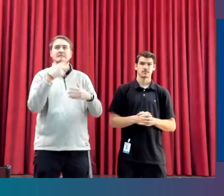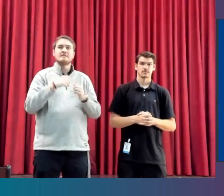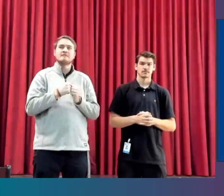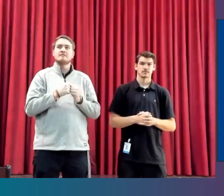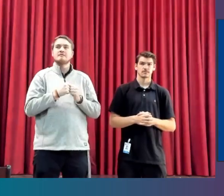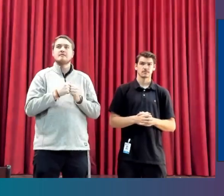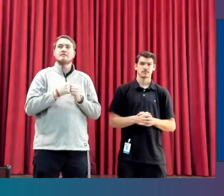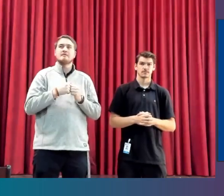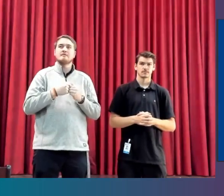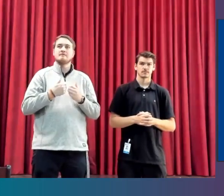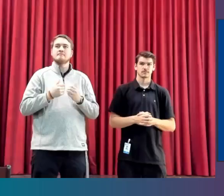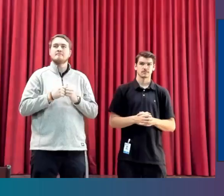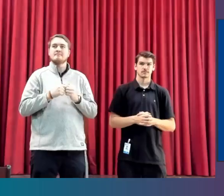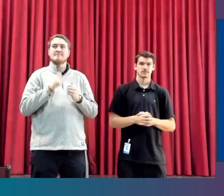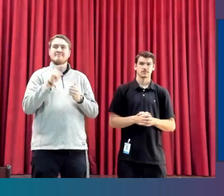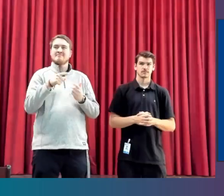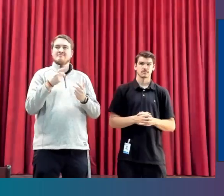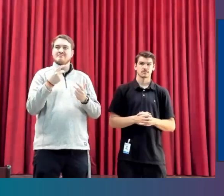So I have 3 kids.